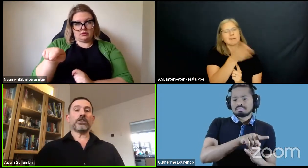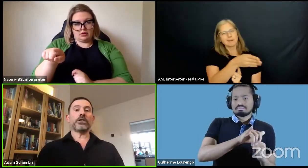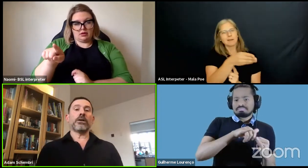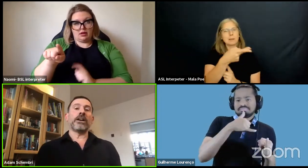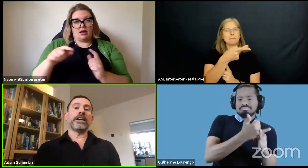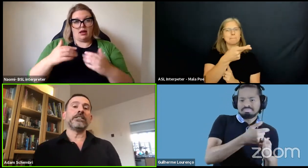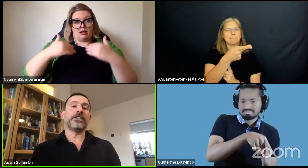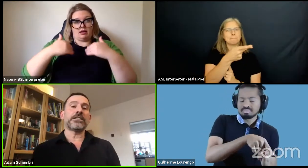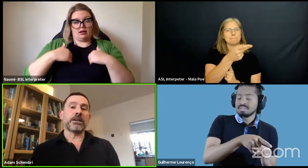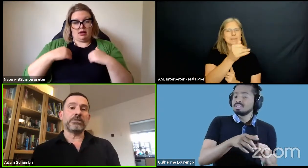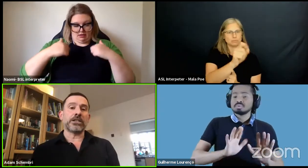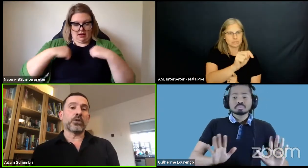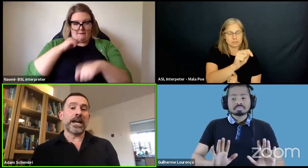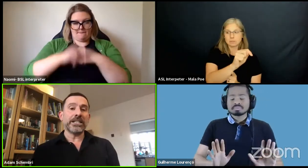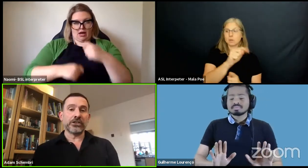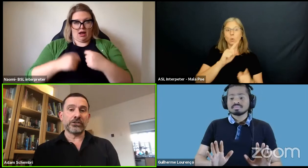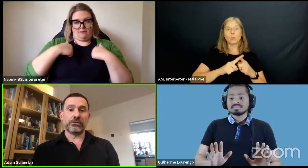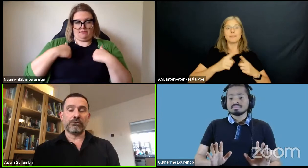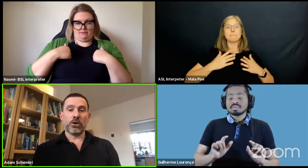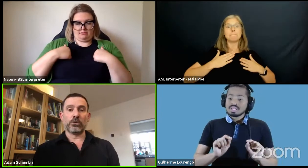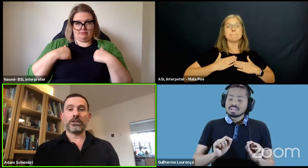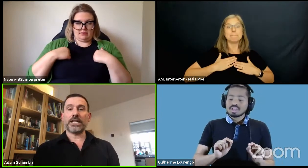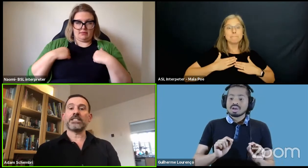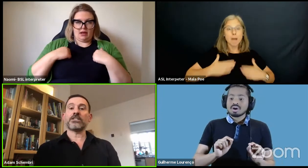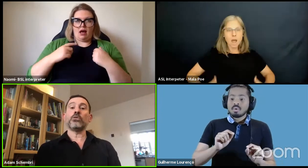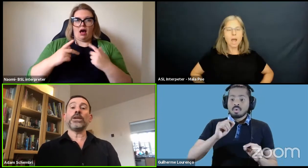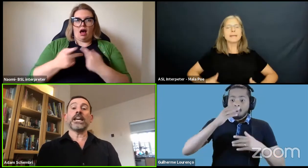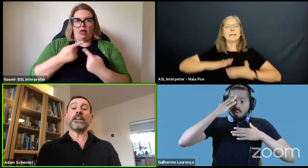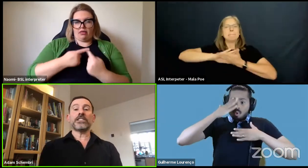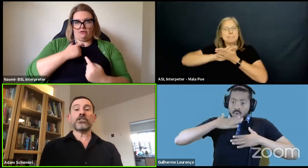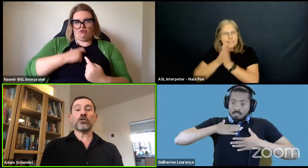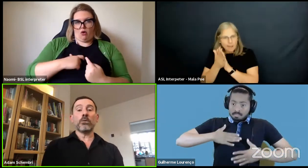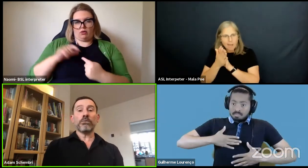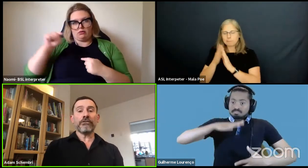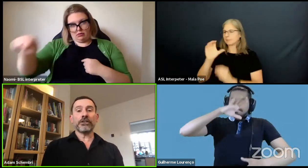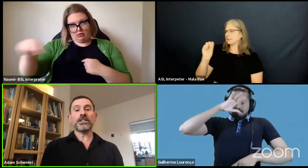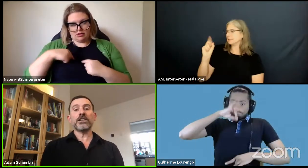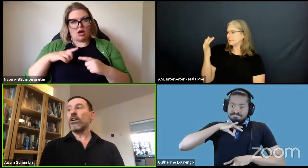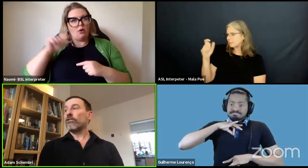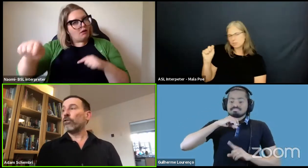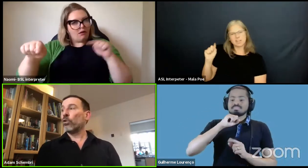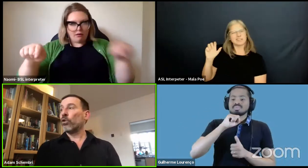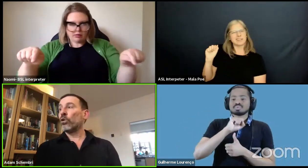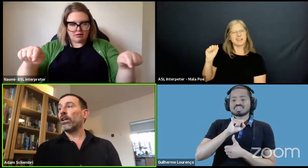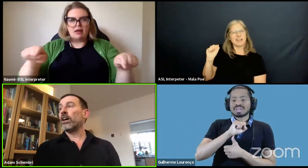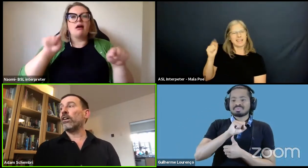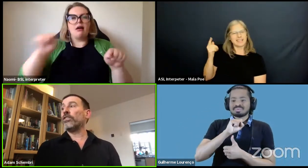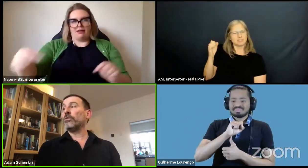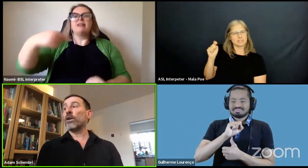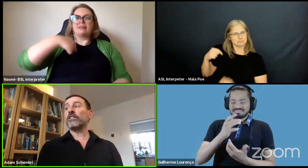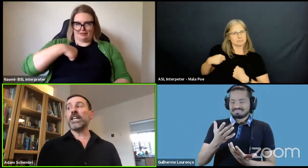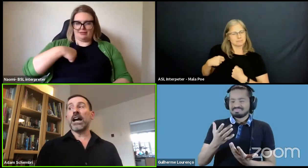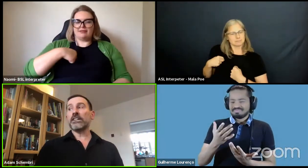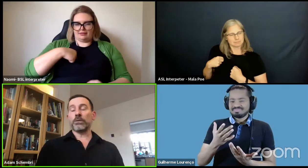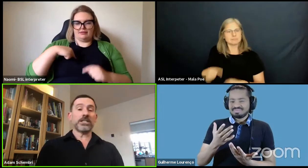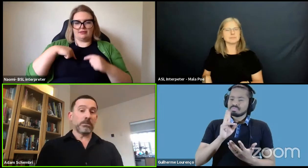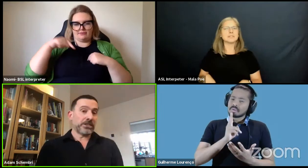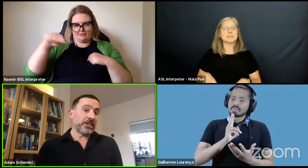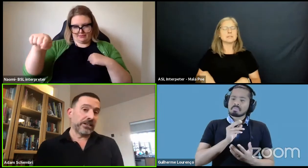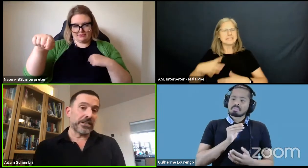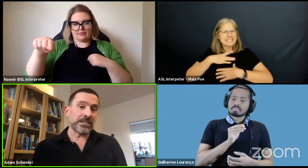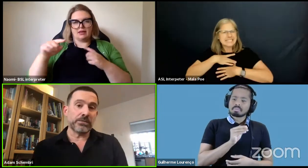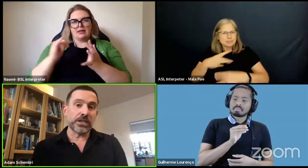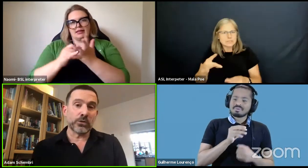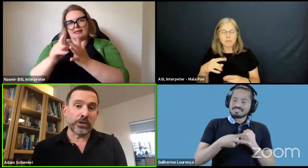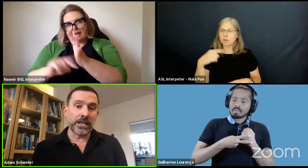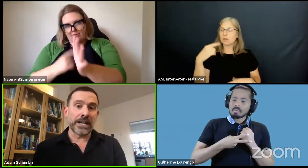body occupying the subject or agent role. Okay, so we get this strong preference for one of the arguments, in